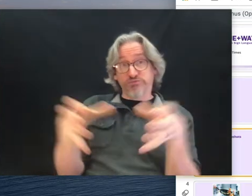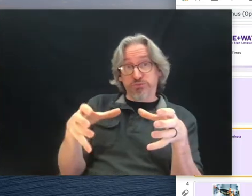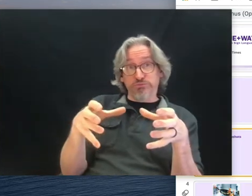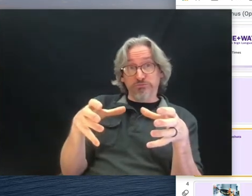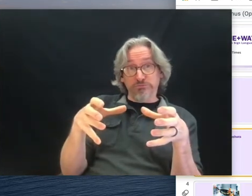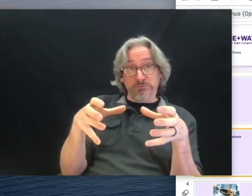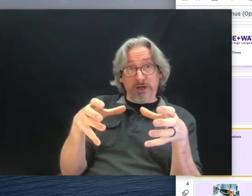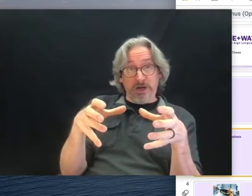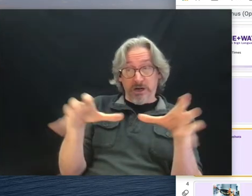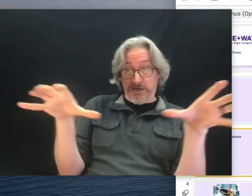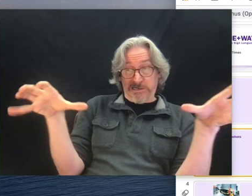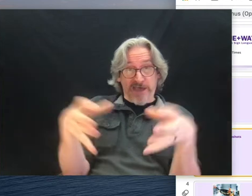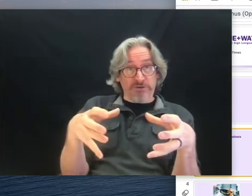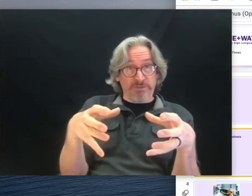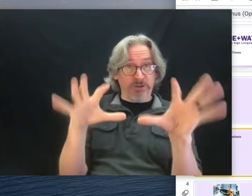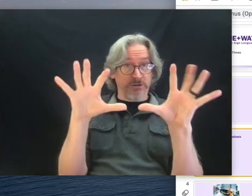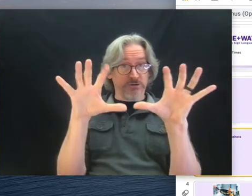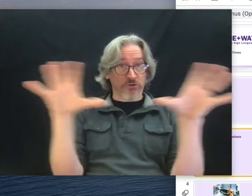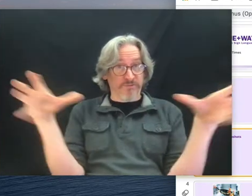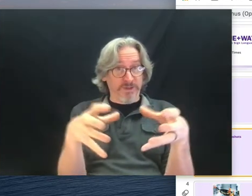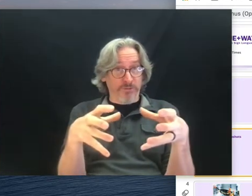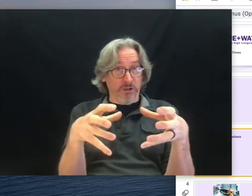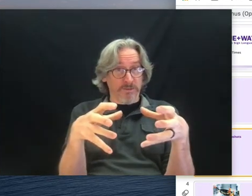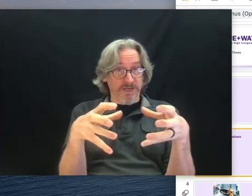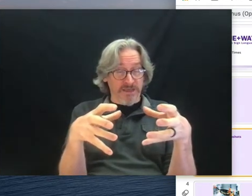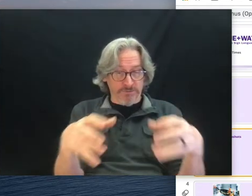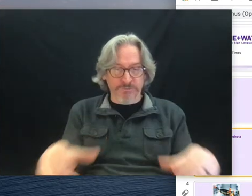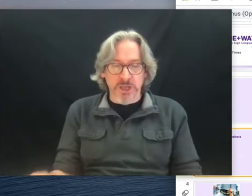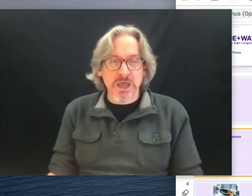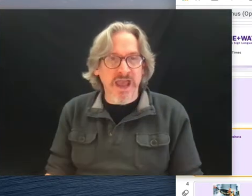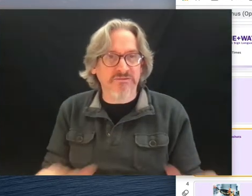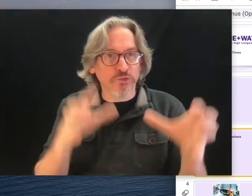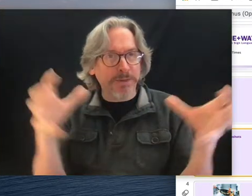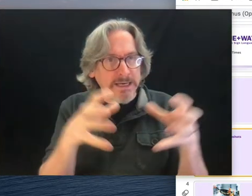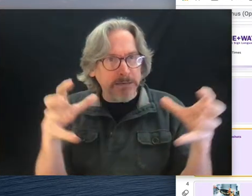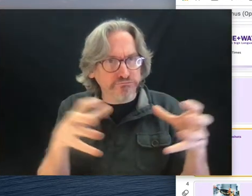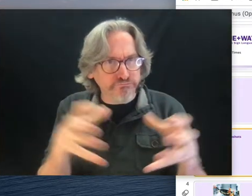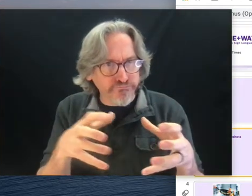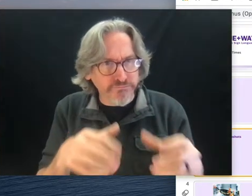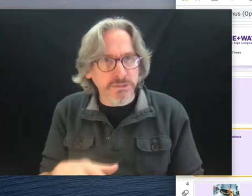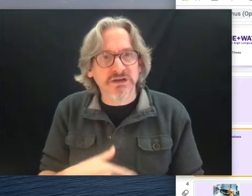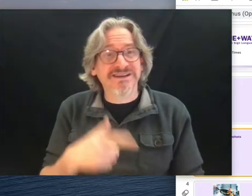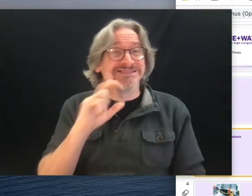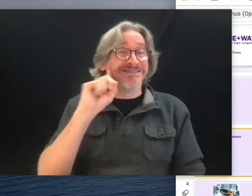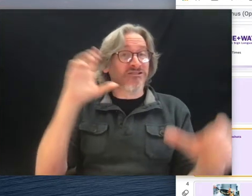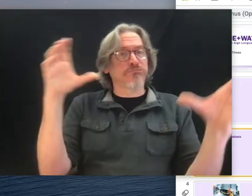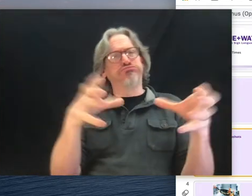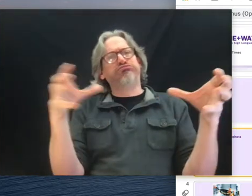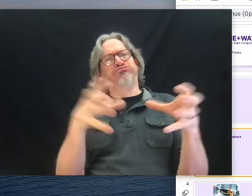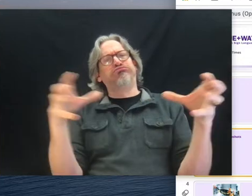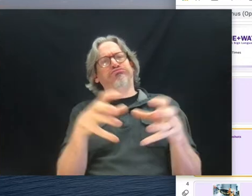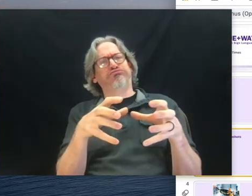this for a gathering of people here, the group of people all coming together. And if you repeat it,